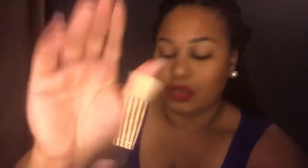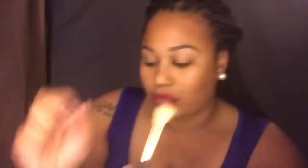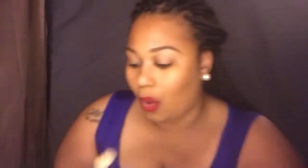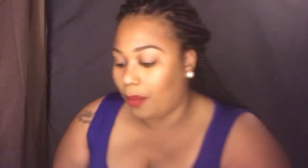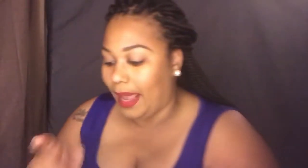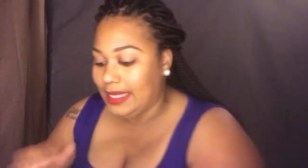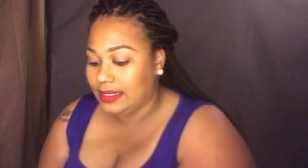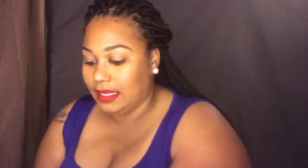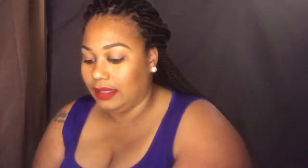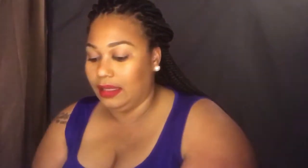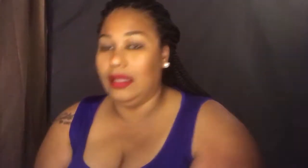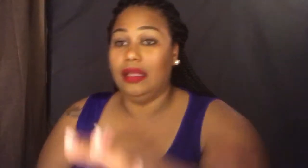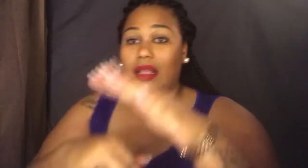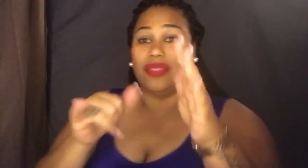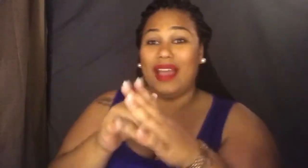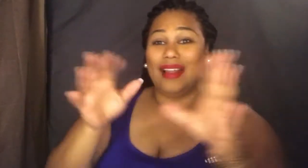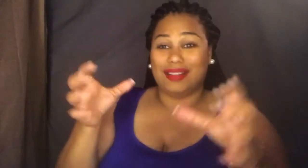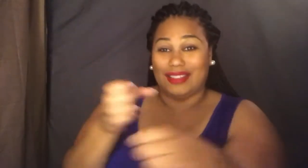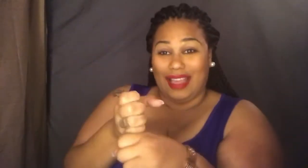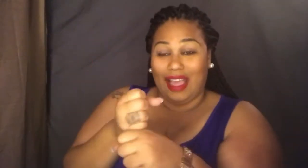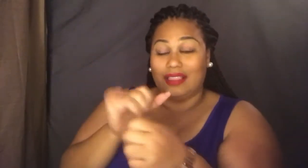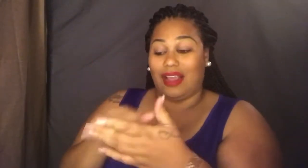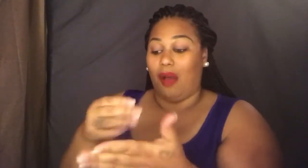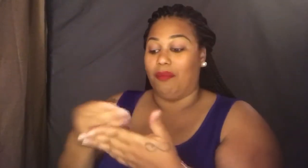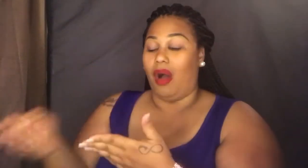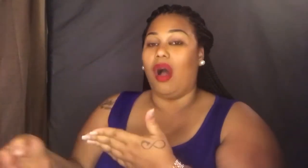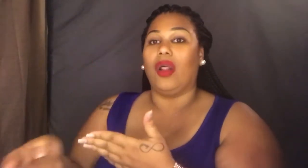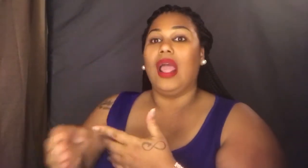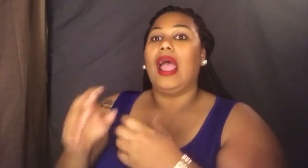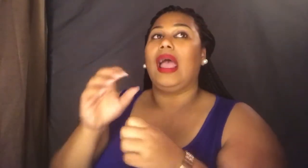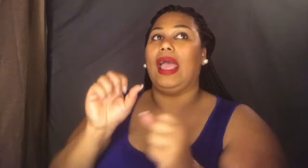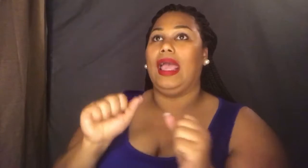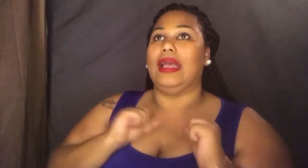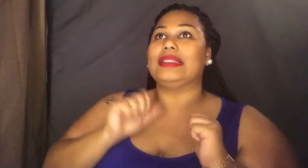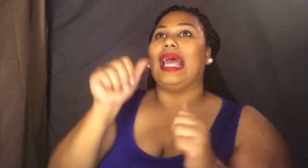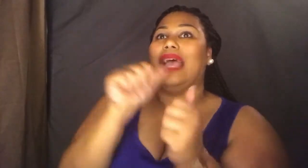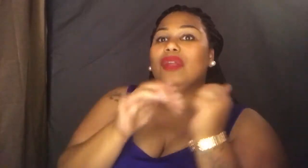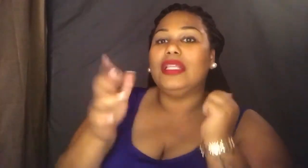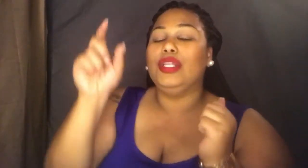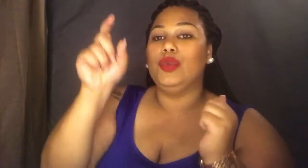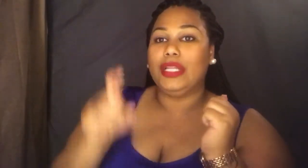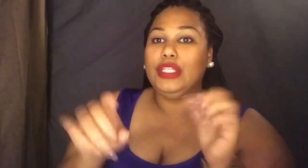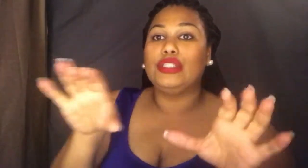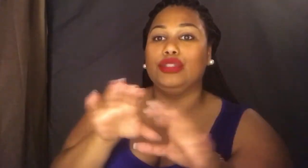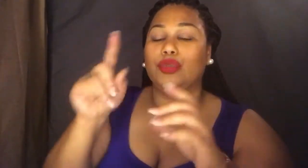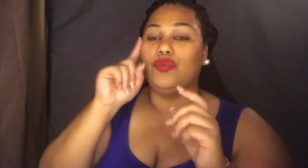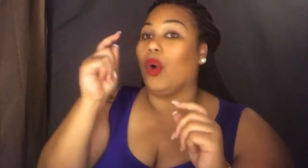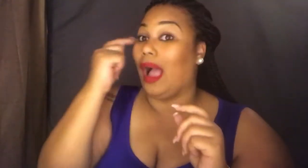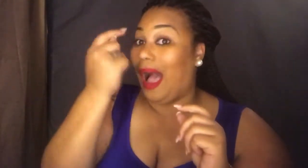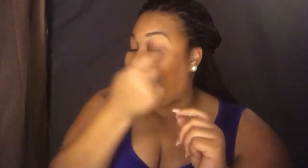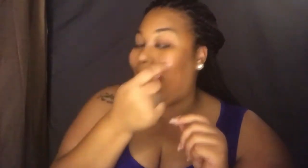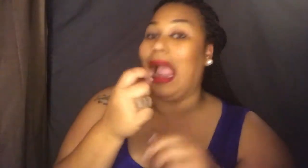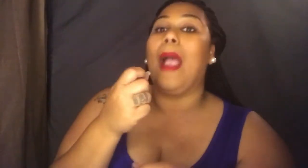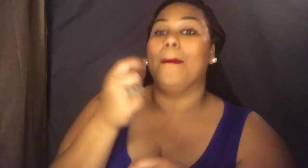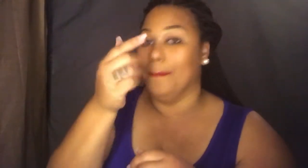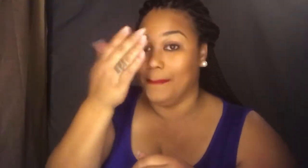So basically, that set that I bought has everything you need to do for eye